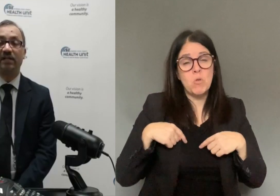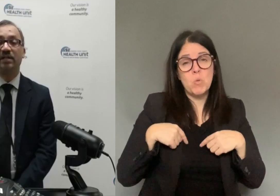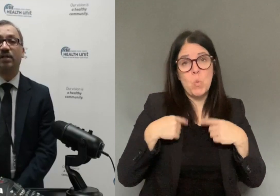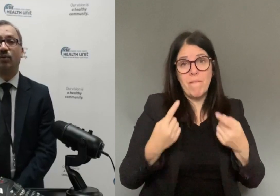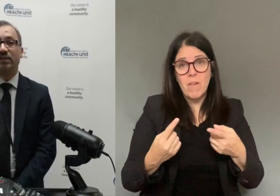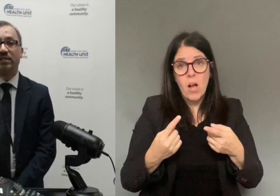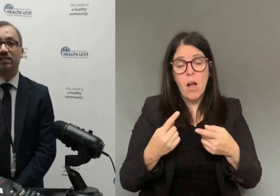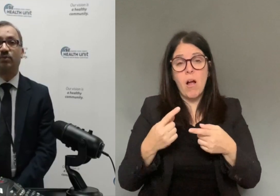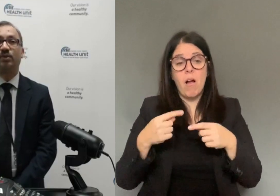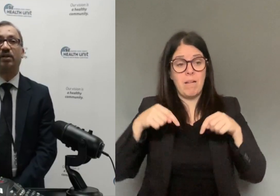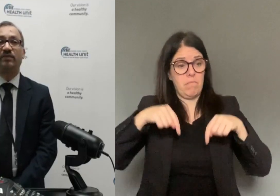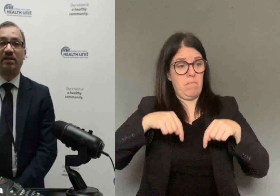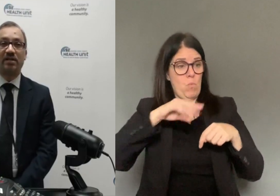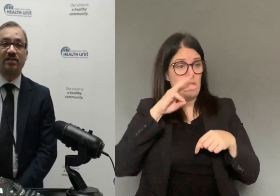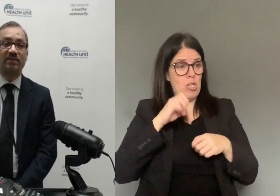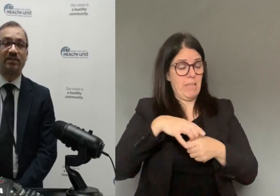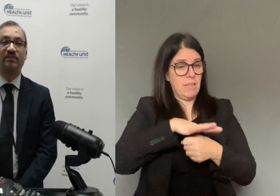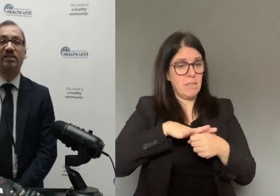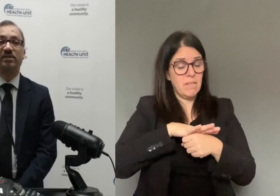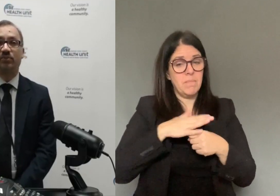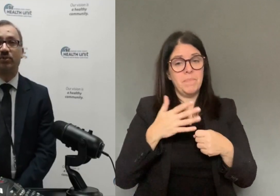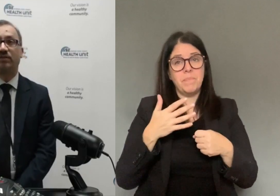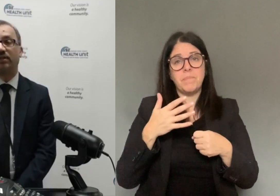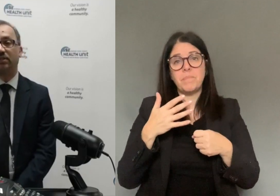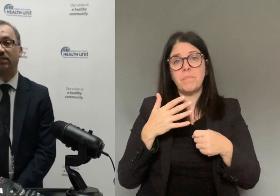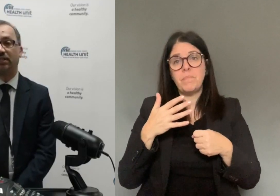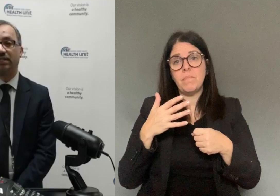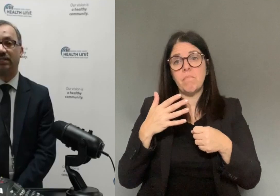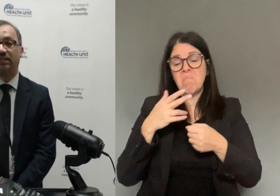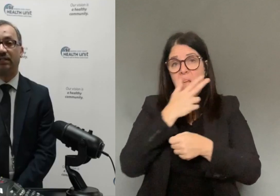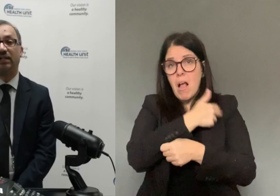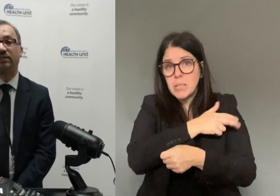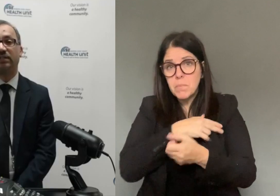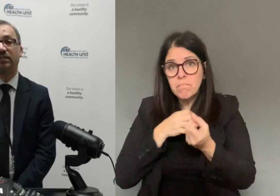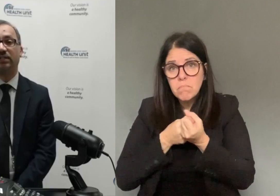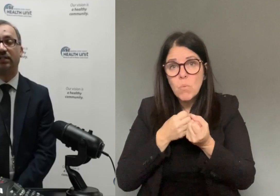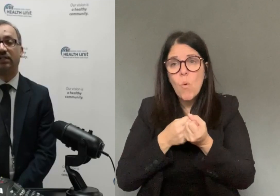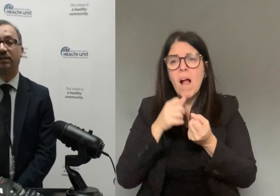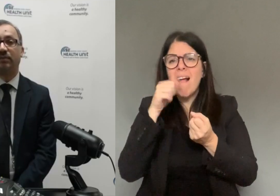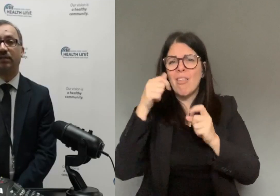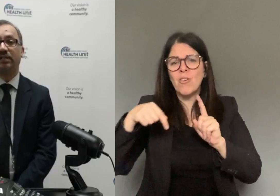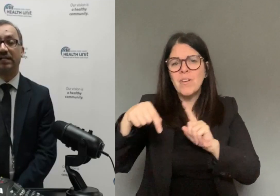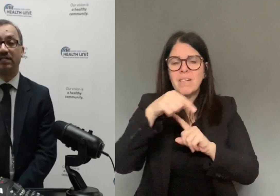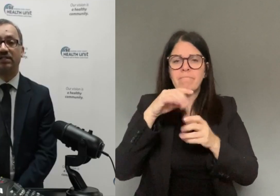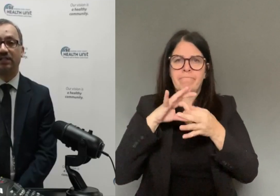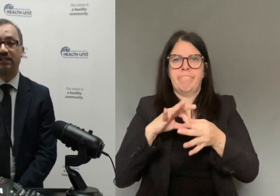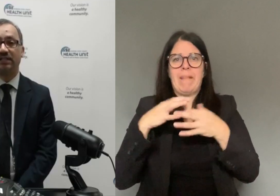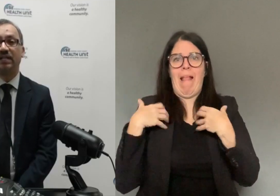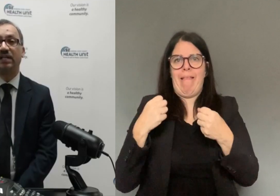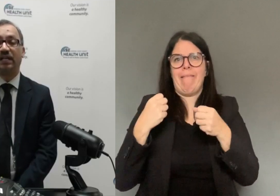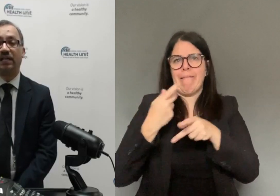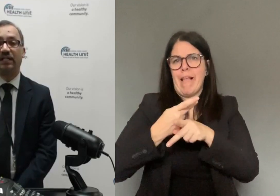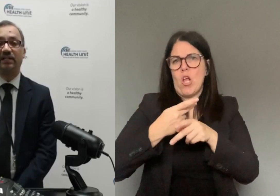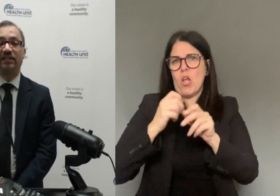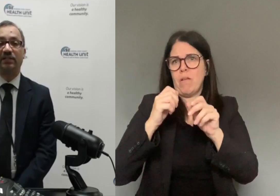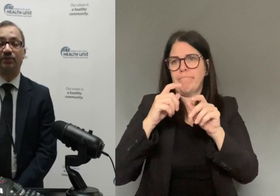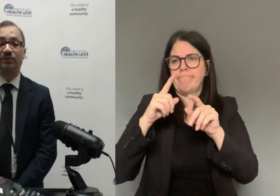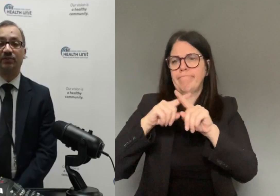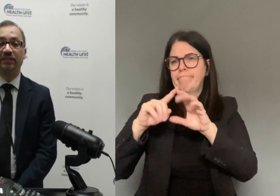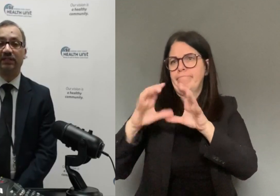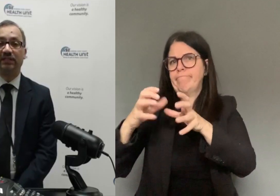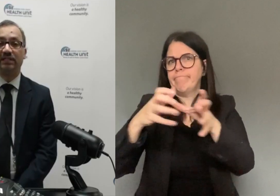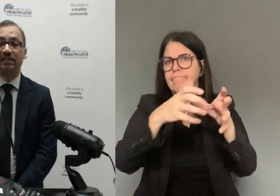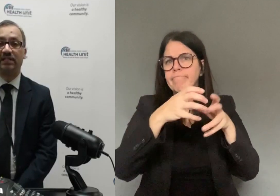far, with the support of the hospitals, with the support of other allied healthcare agencies, and